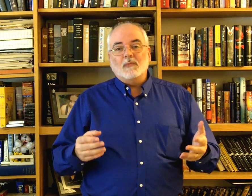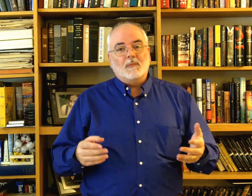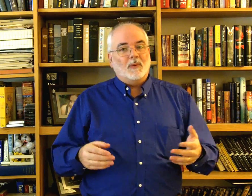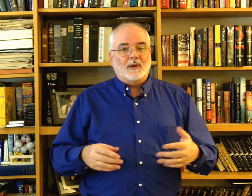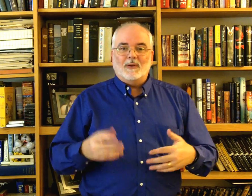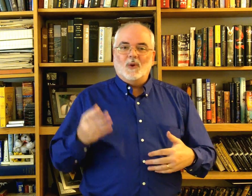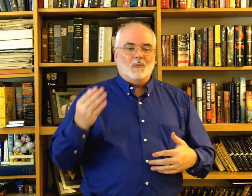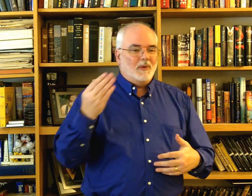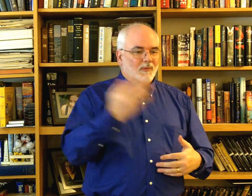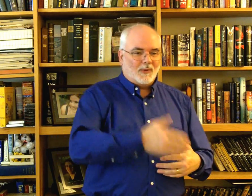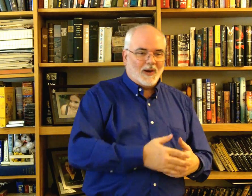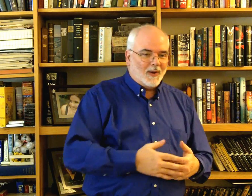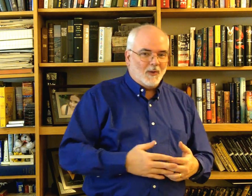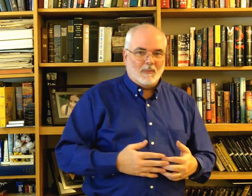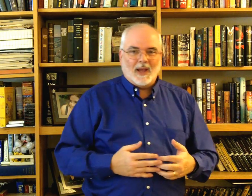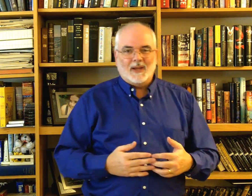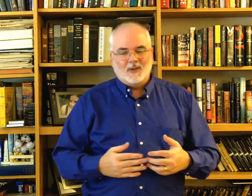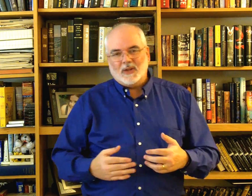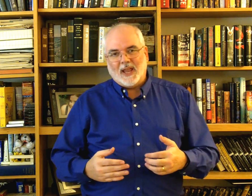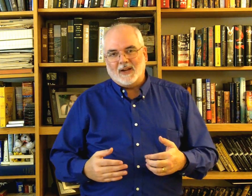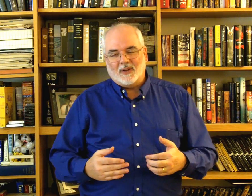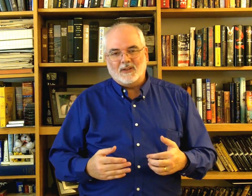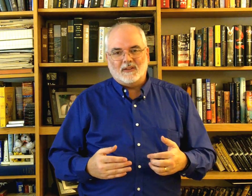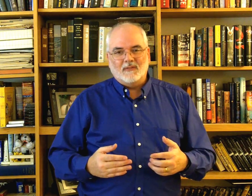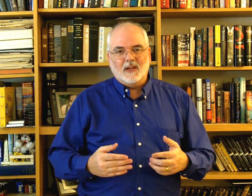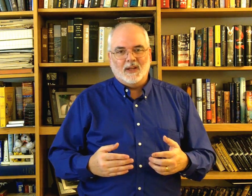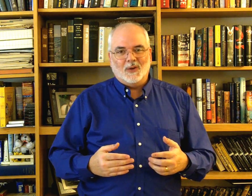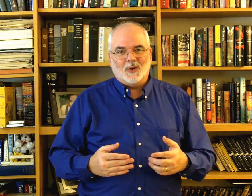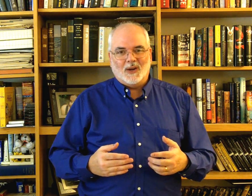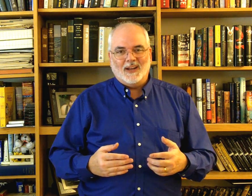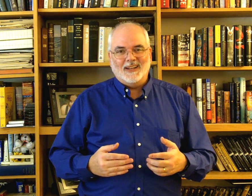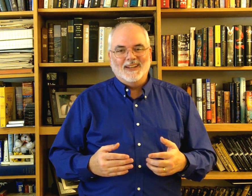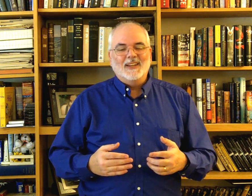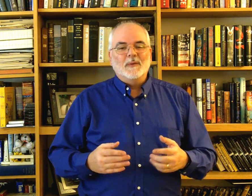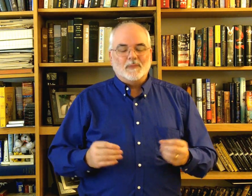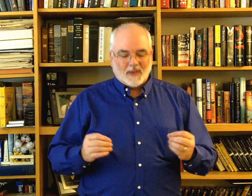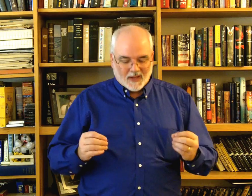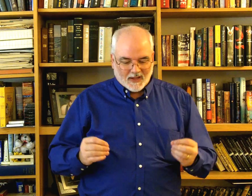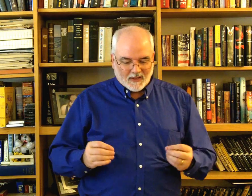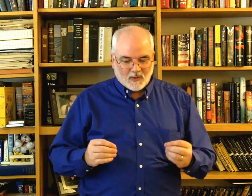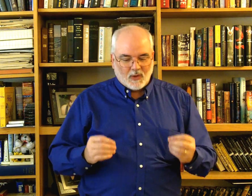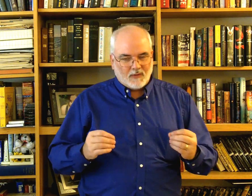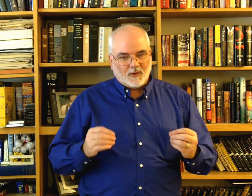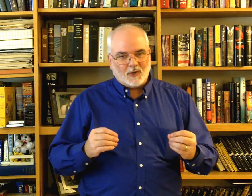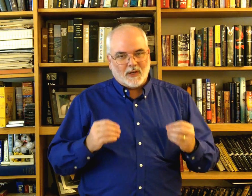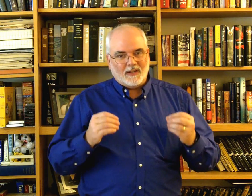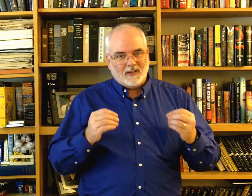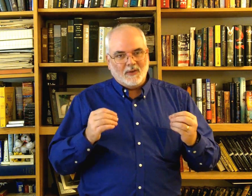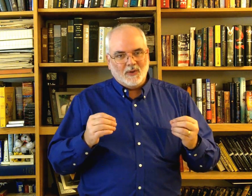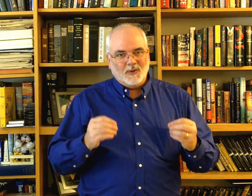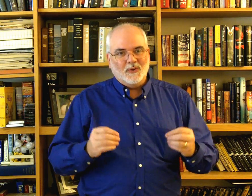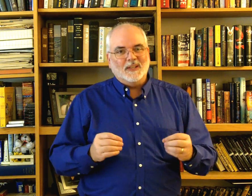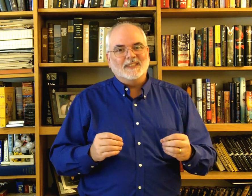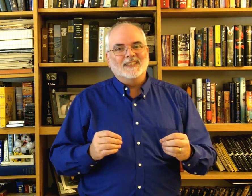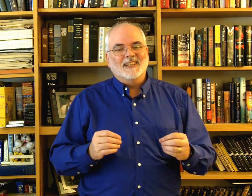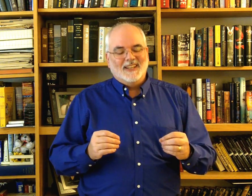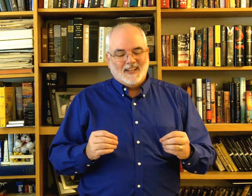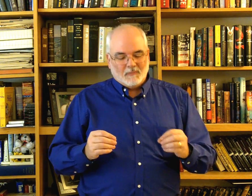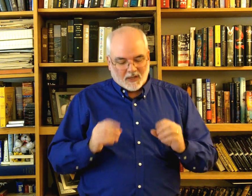remember it, don't be afraid to go back and look at it on the video, all right? Don't get frustrated. You can do this. But do